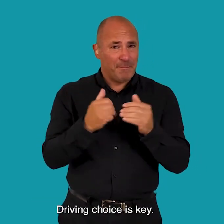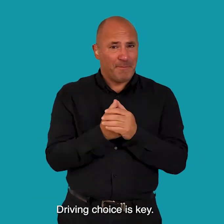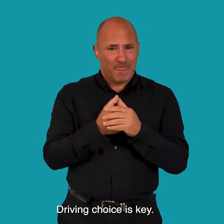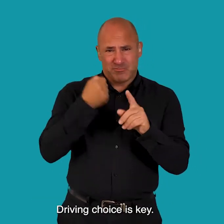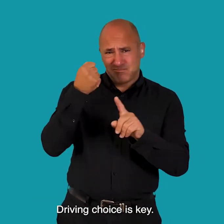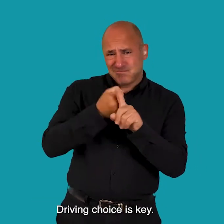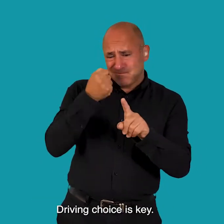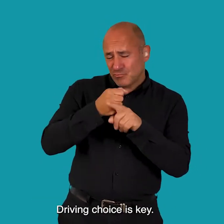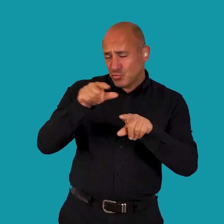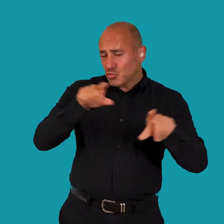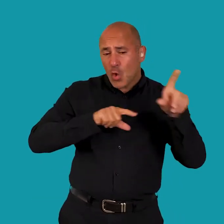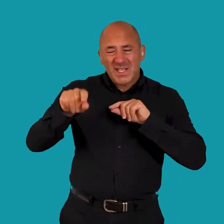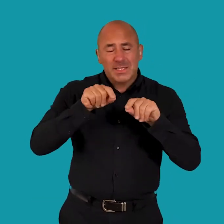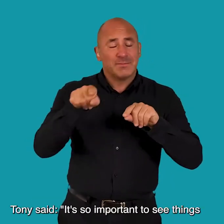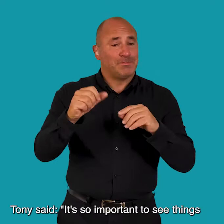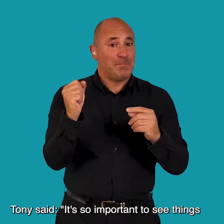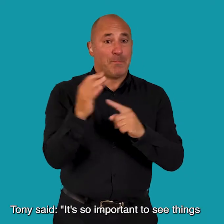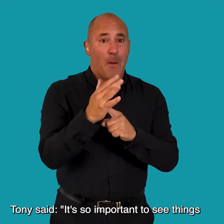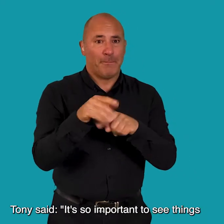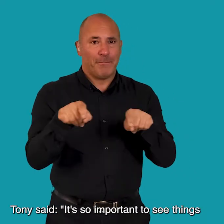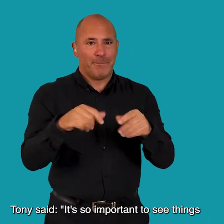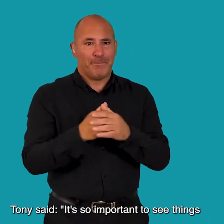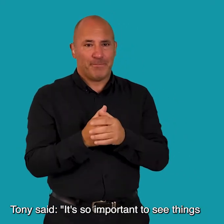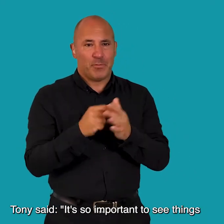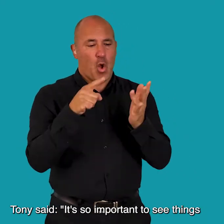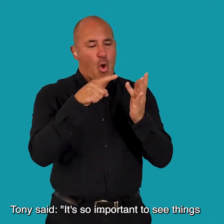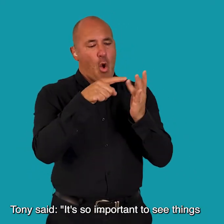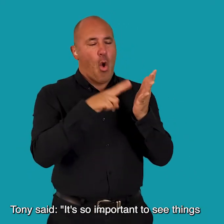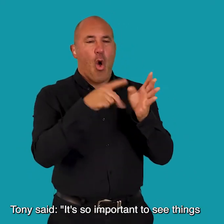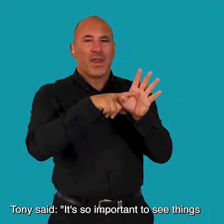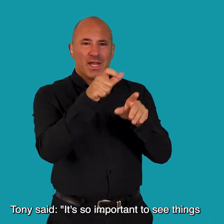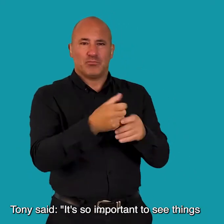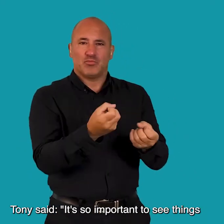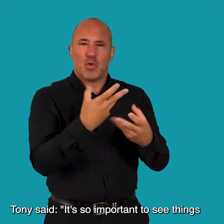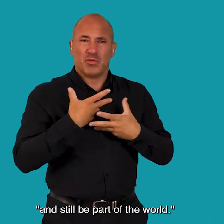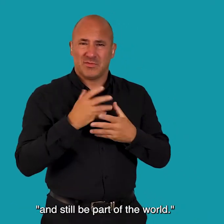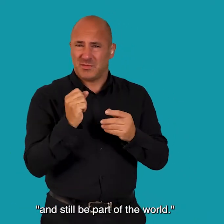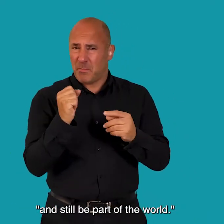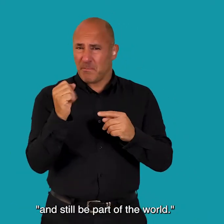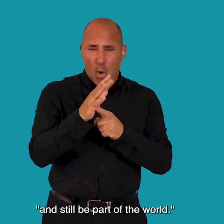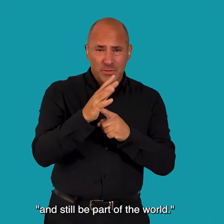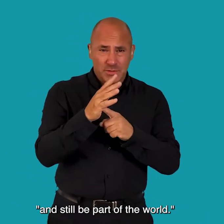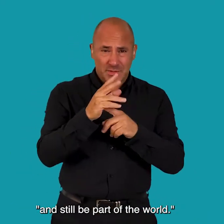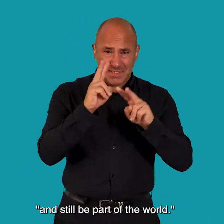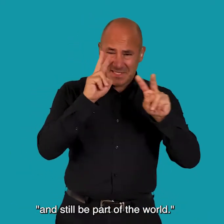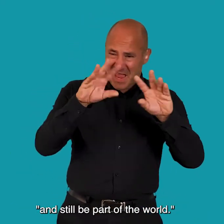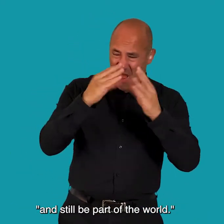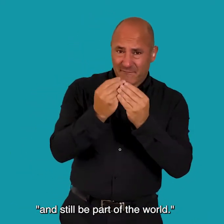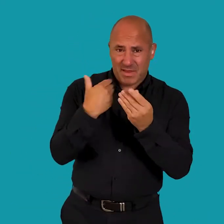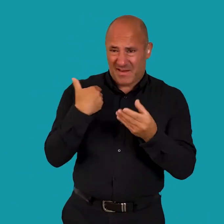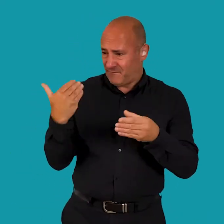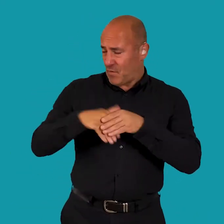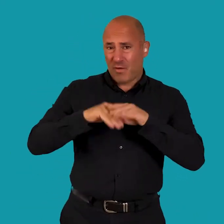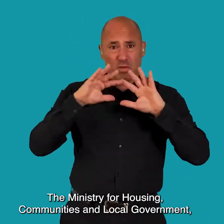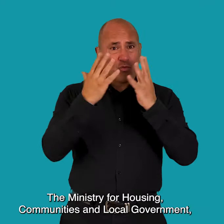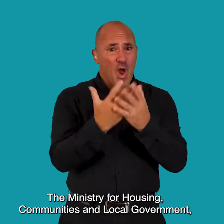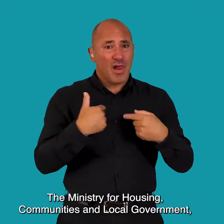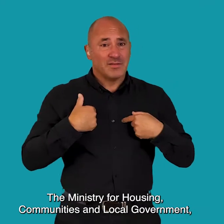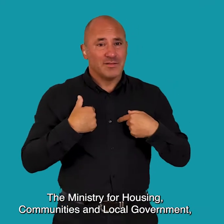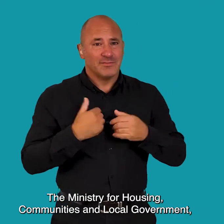is key. Tony said, "It's so important to see things and still be part of the world." The Ministry for